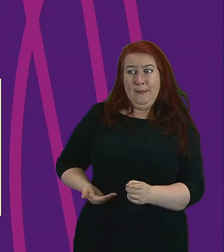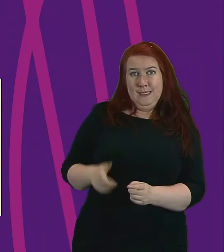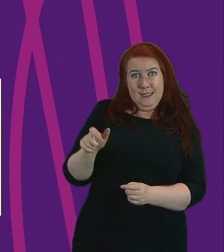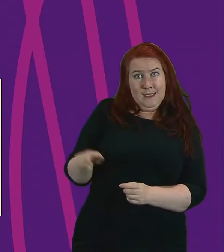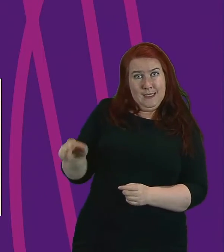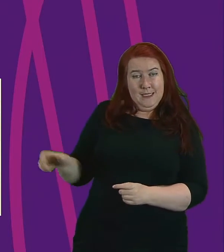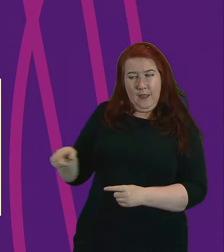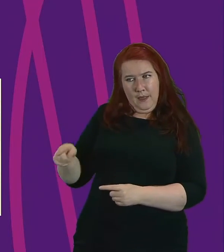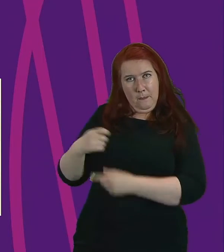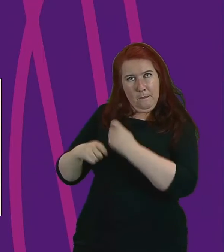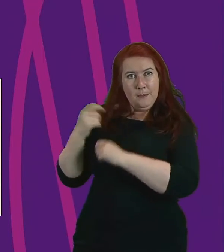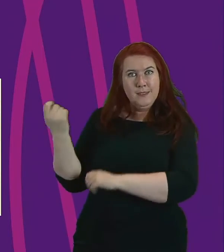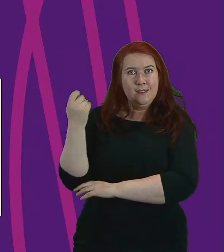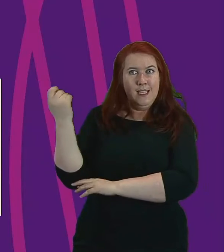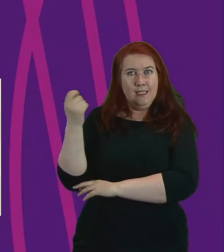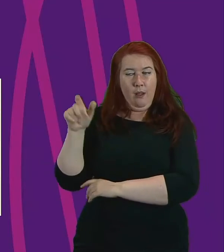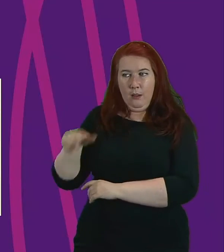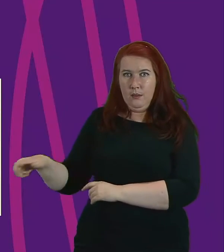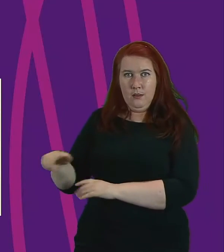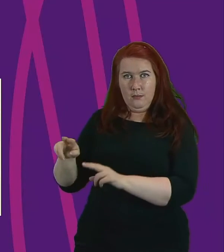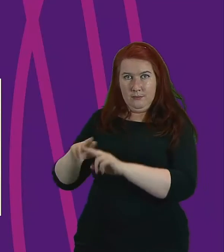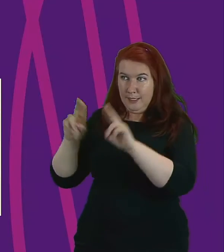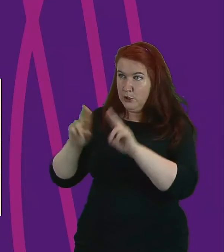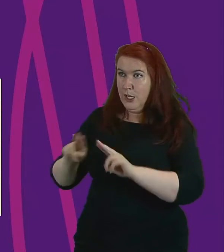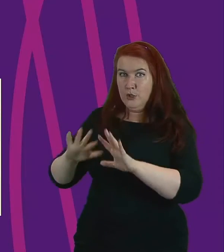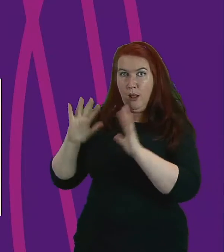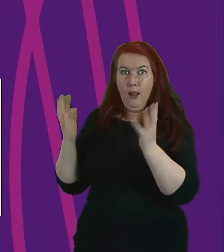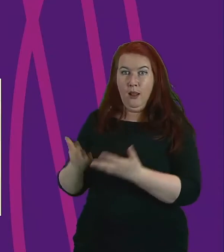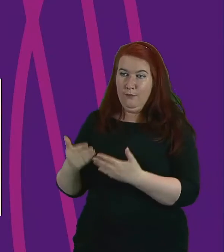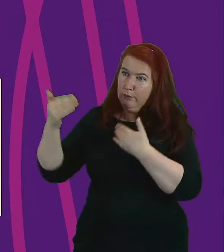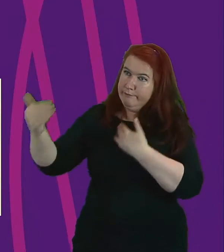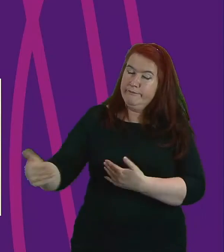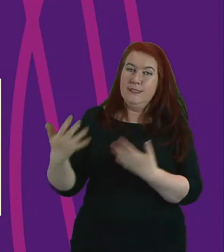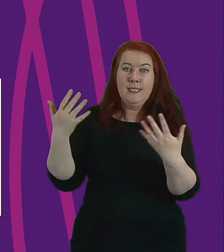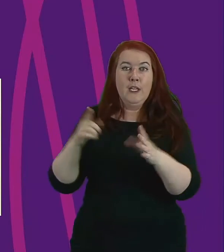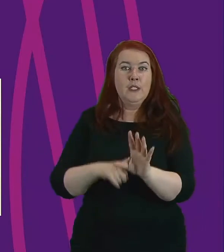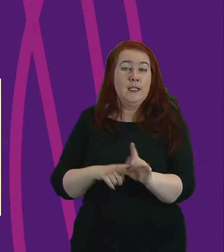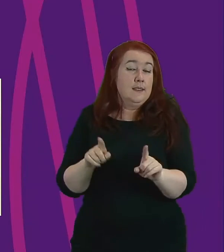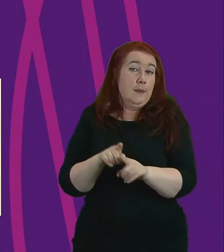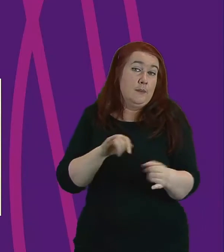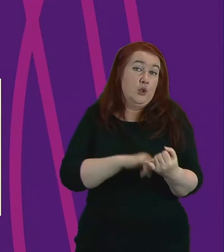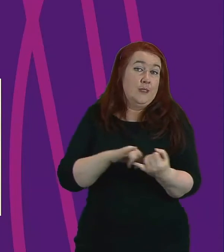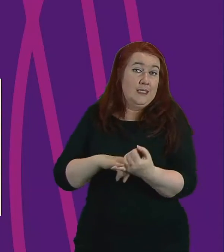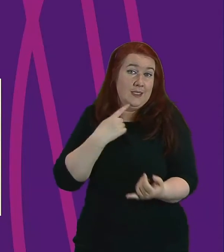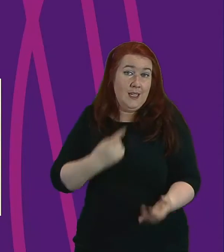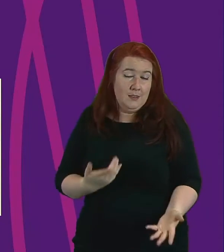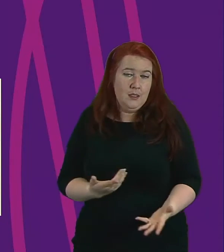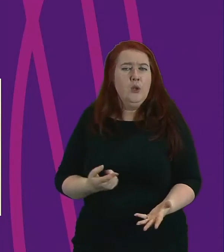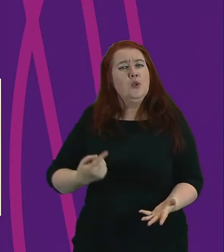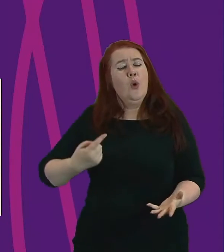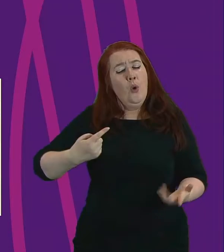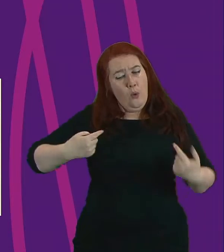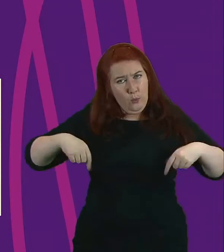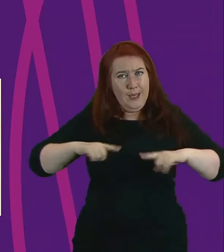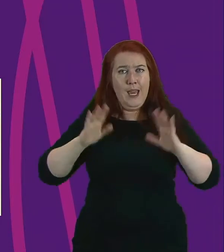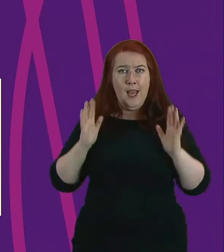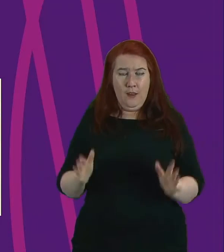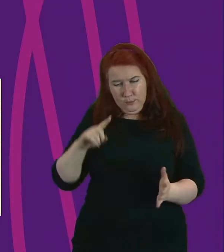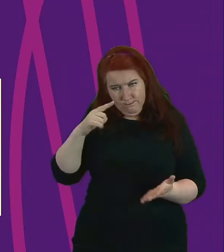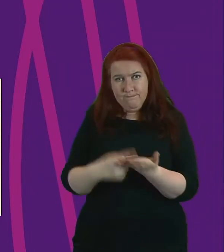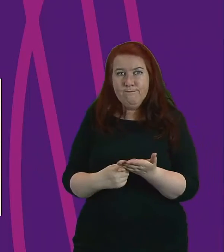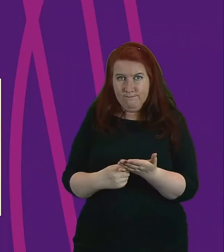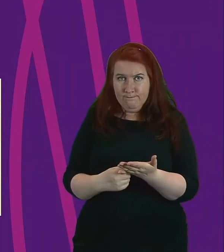success stories on an international basis in the next 10 years, as Stuart Stevenson said. So we have choices to make, and we will